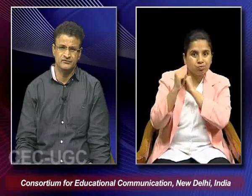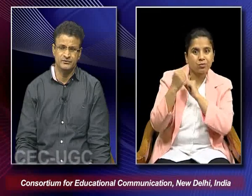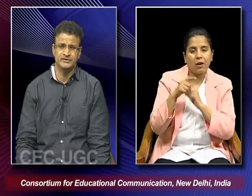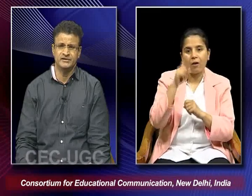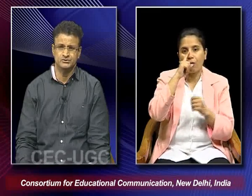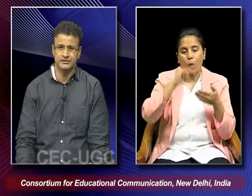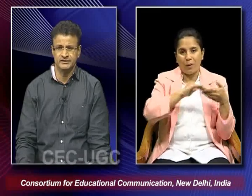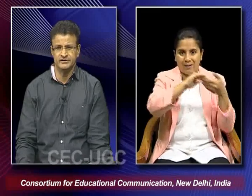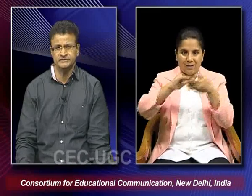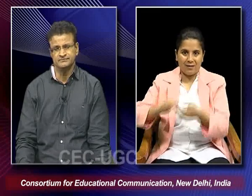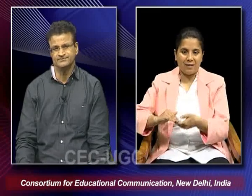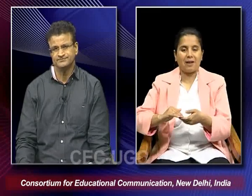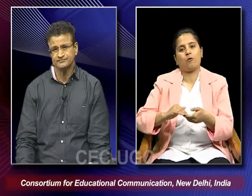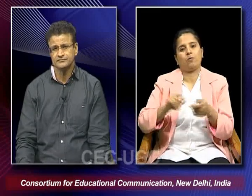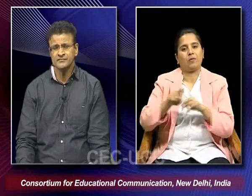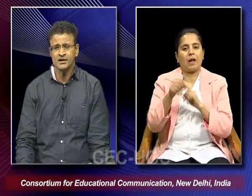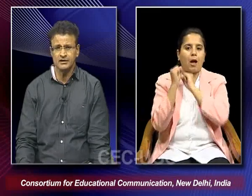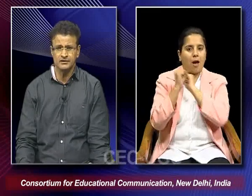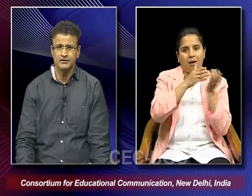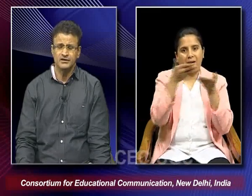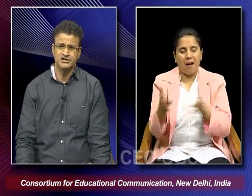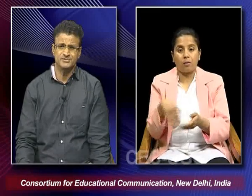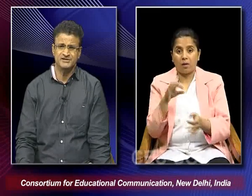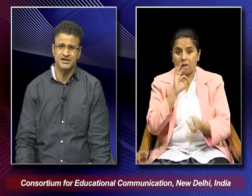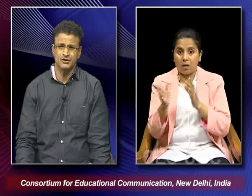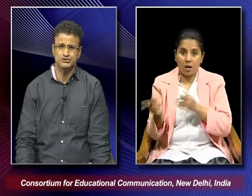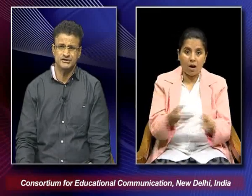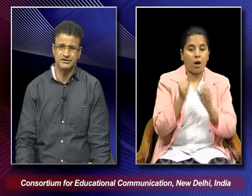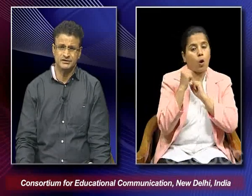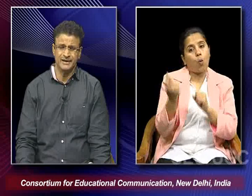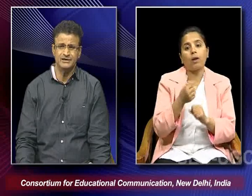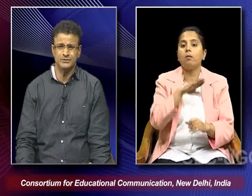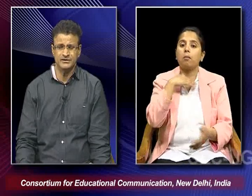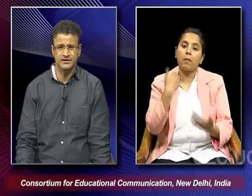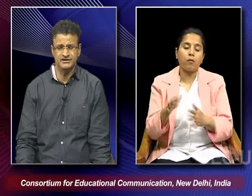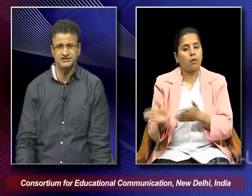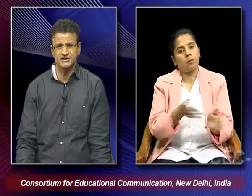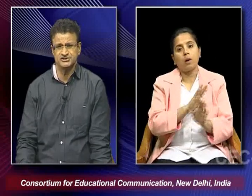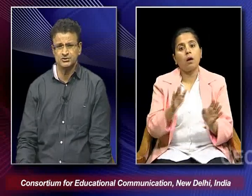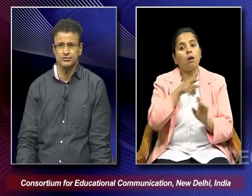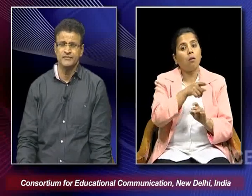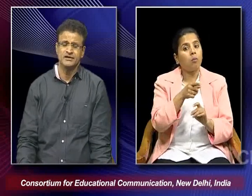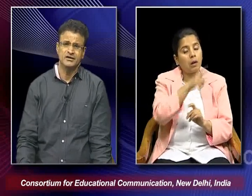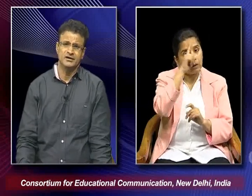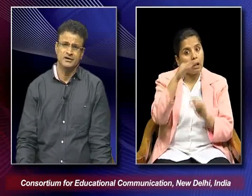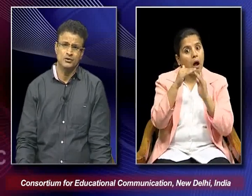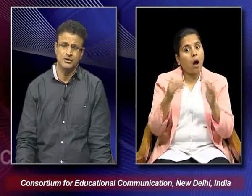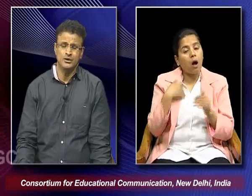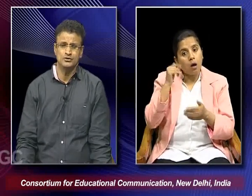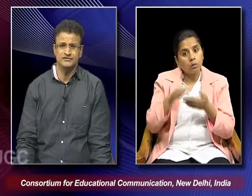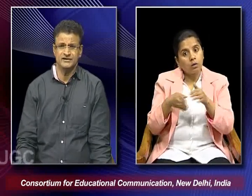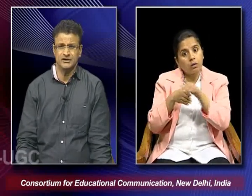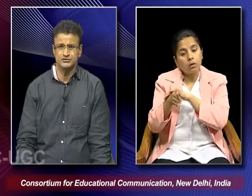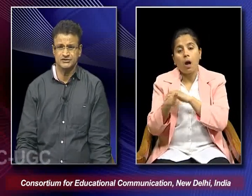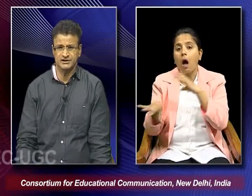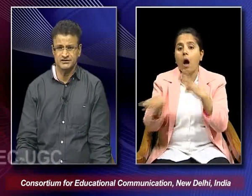a woman has to enter her husband's house in a palanquin and she has to go out